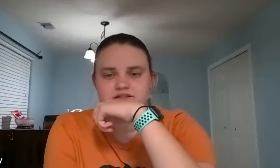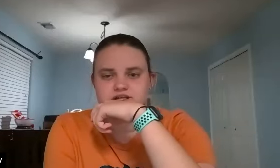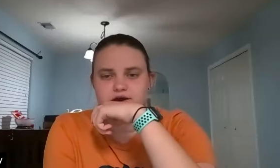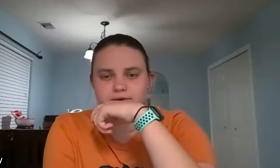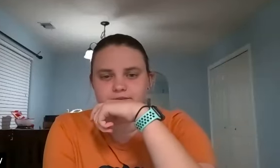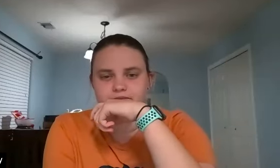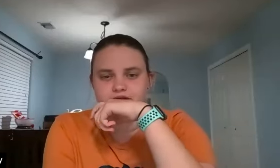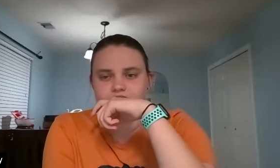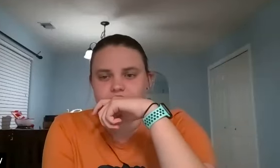So,